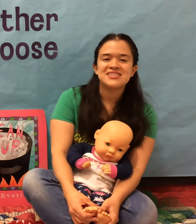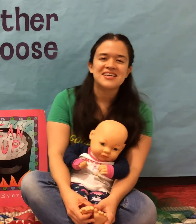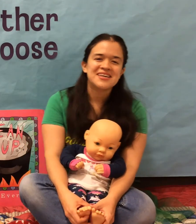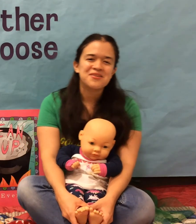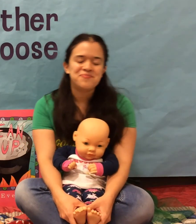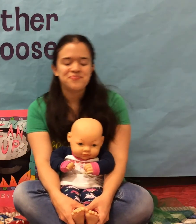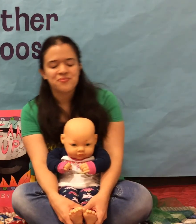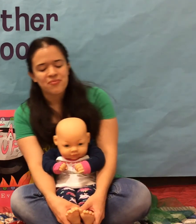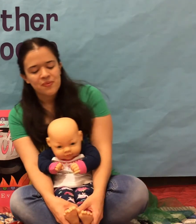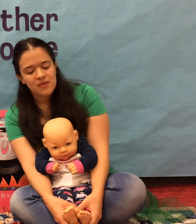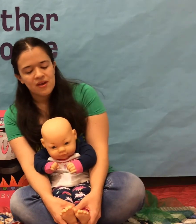sing.